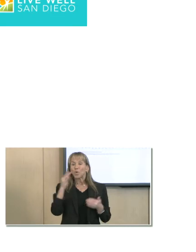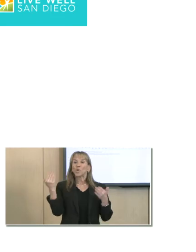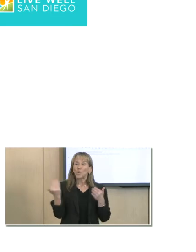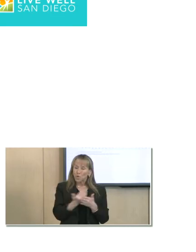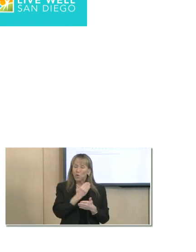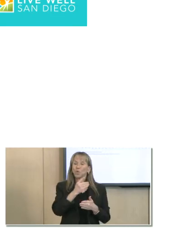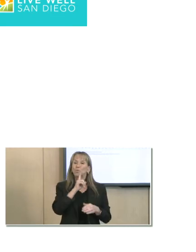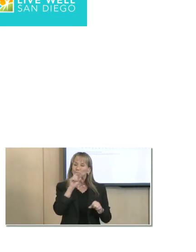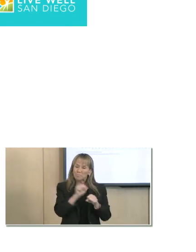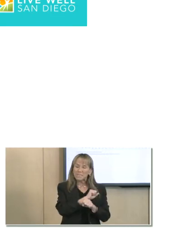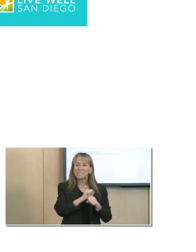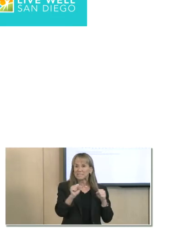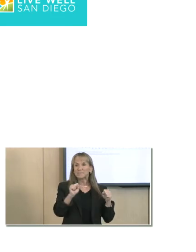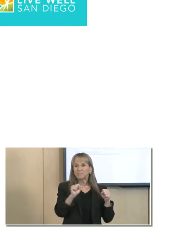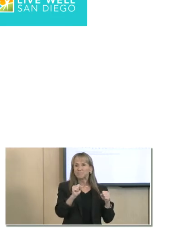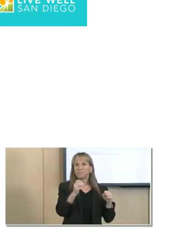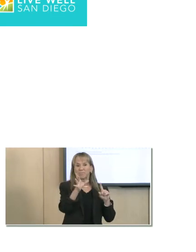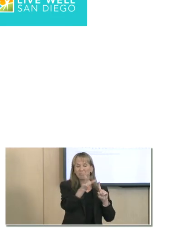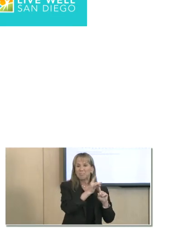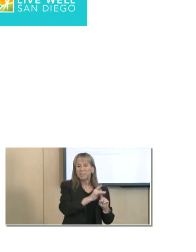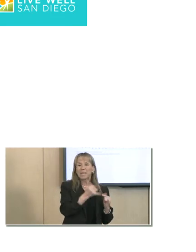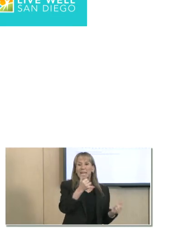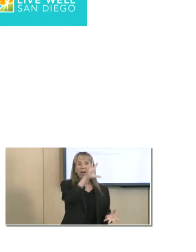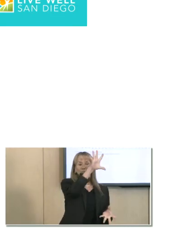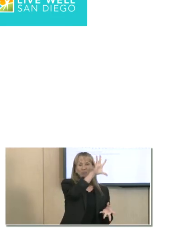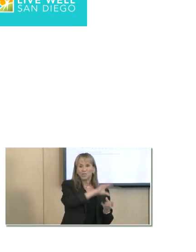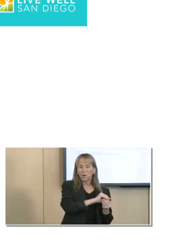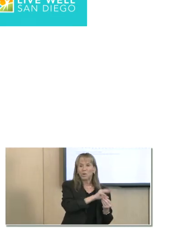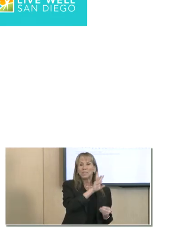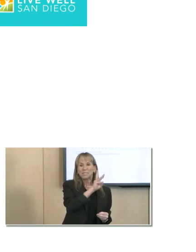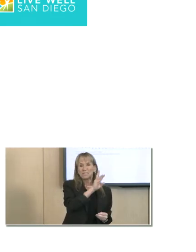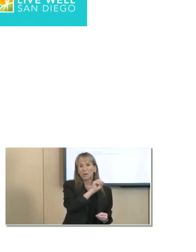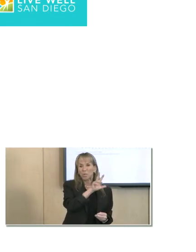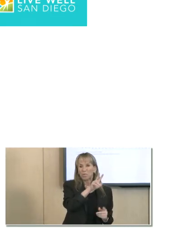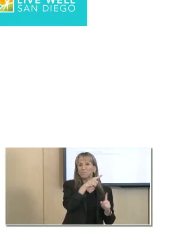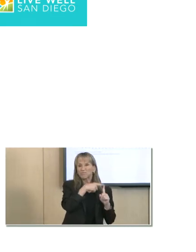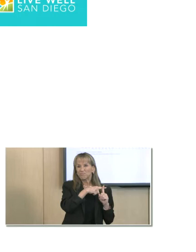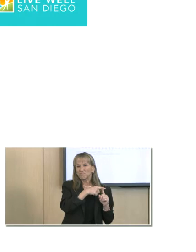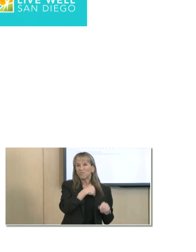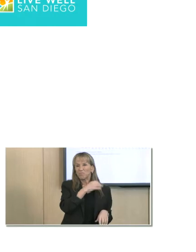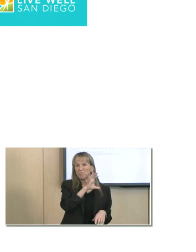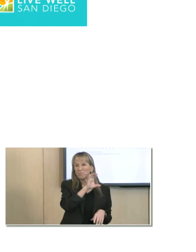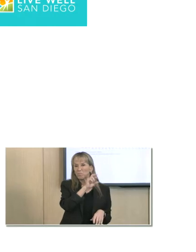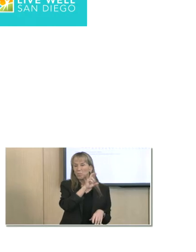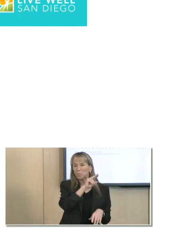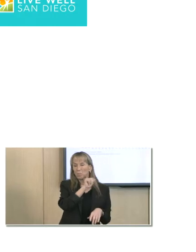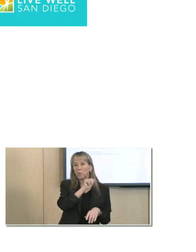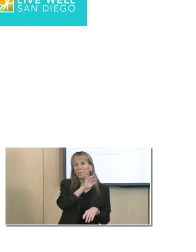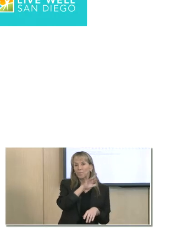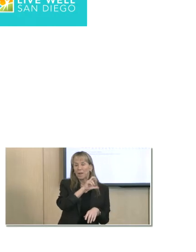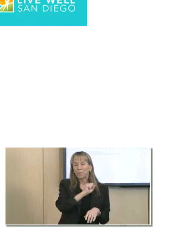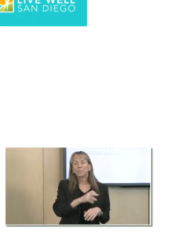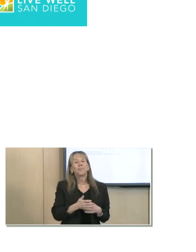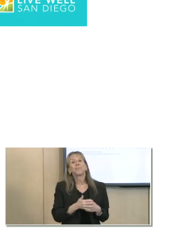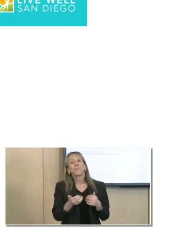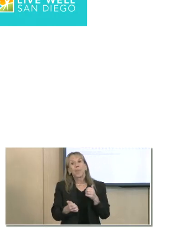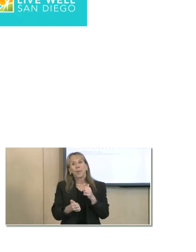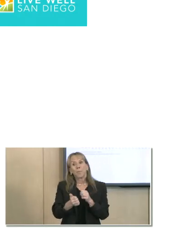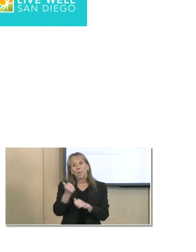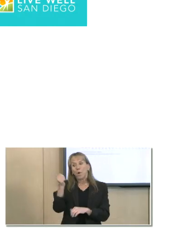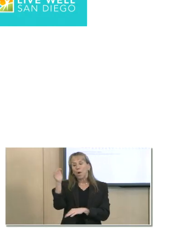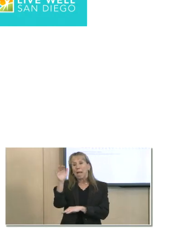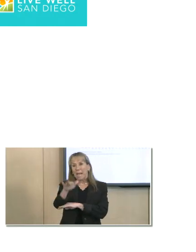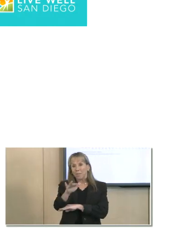confirmed cases for a total of 603. Now, traditionally, when we've briefed these in the afternoon, you've got a new set of numbers that